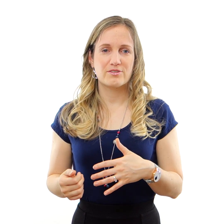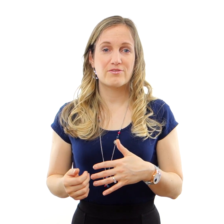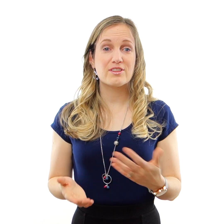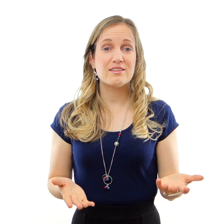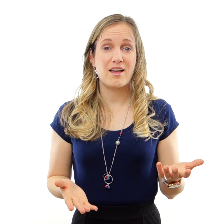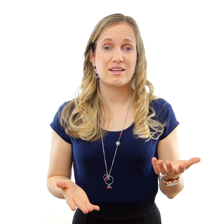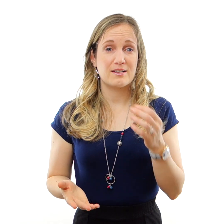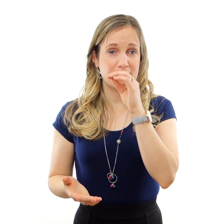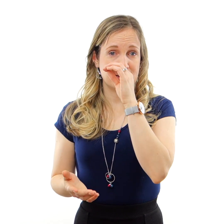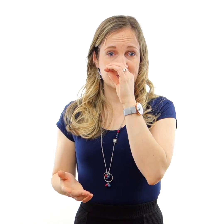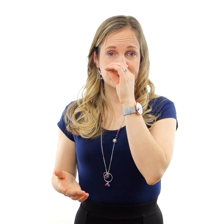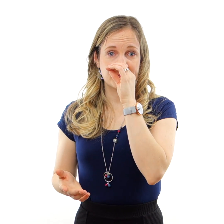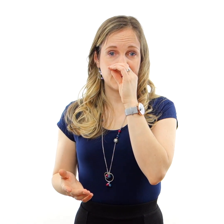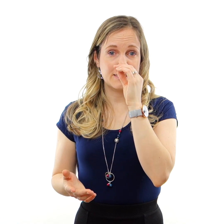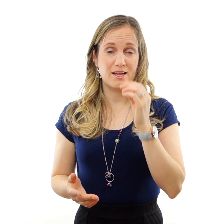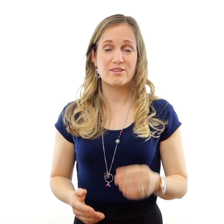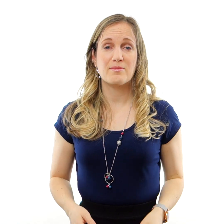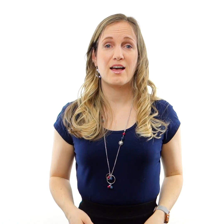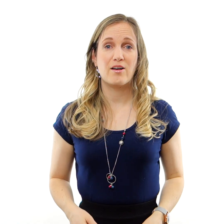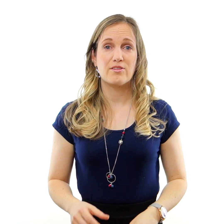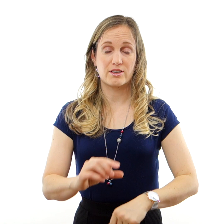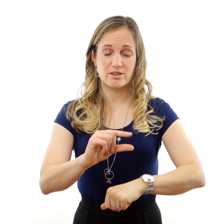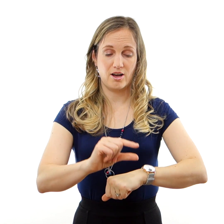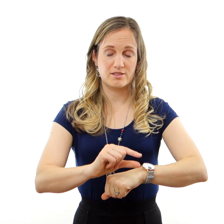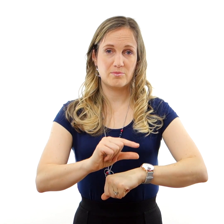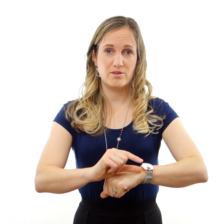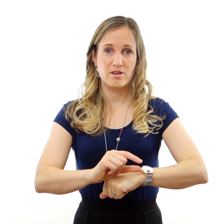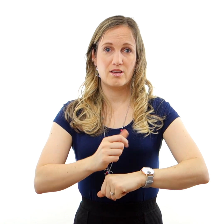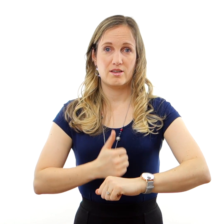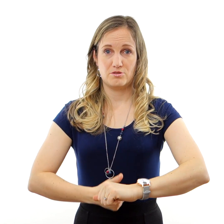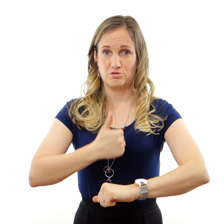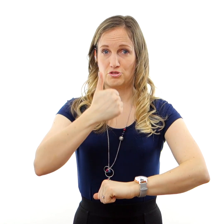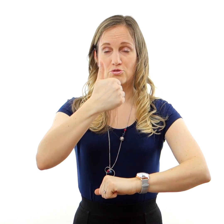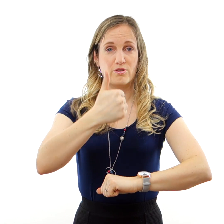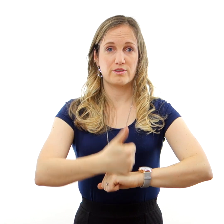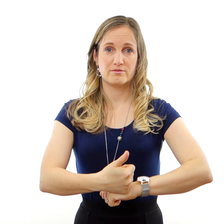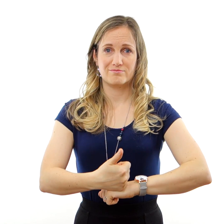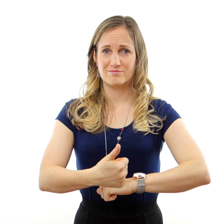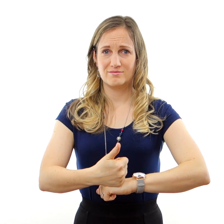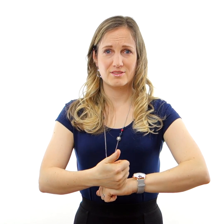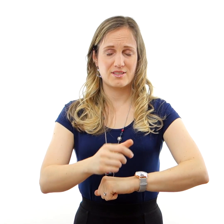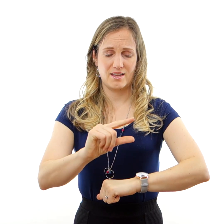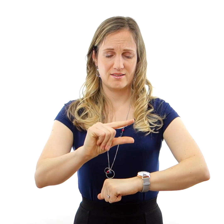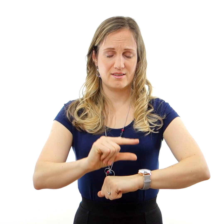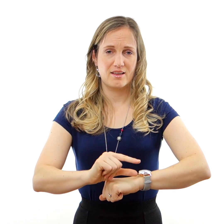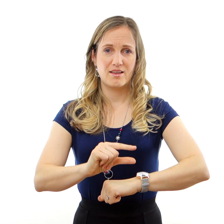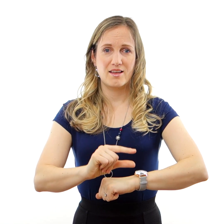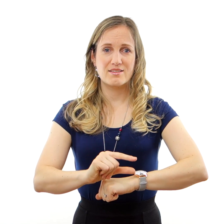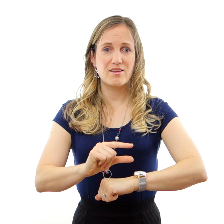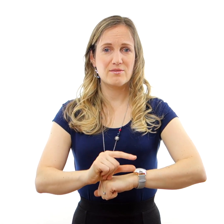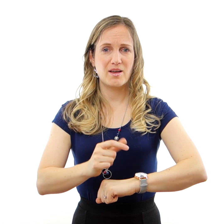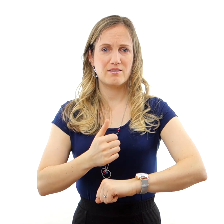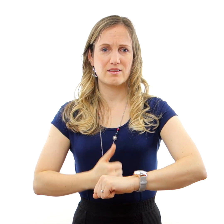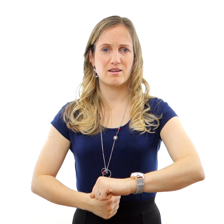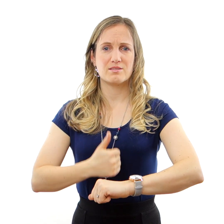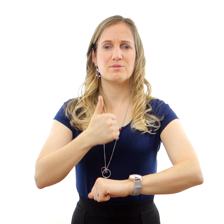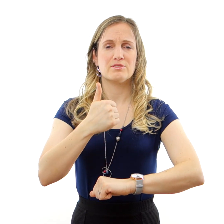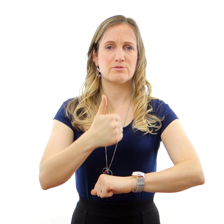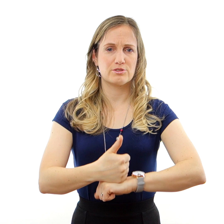for the line, and tell them how the gospel is restored. Say, tell them how the gospel is